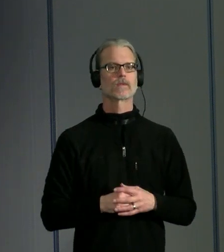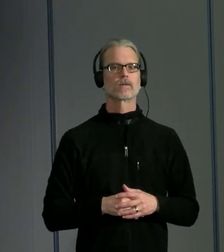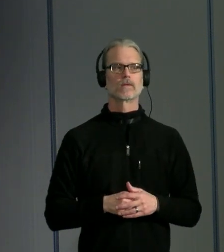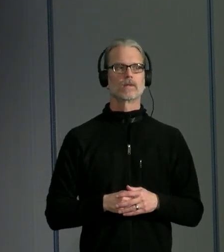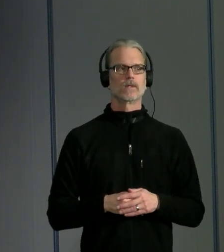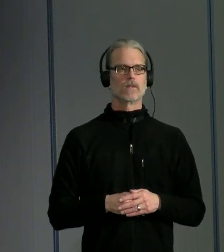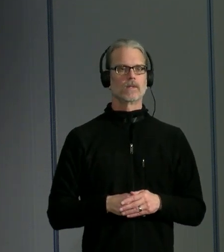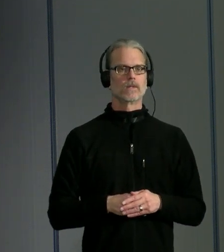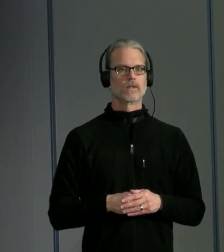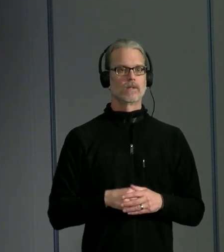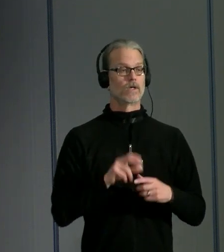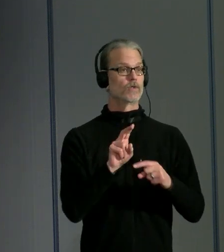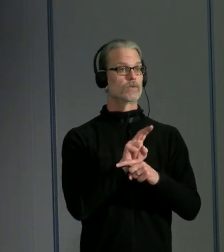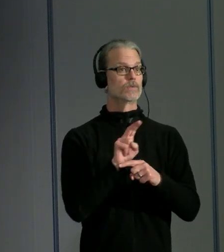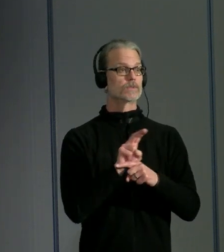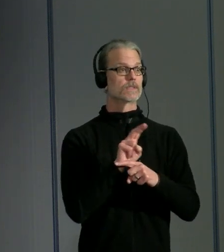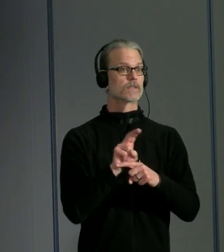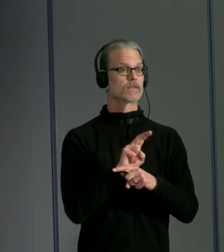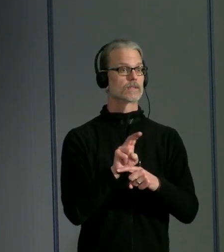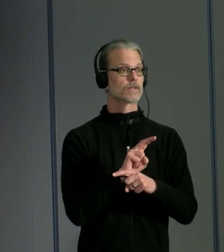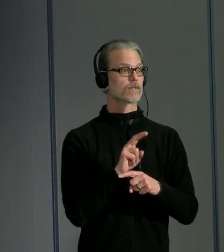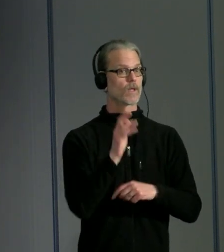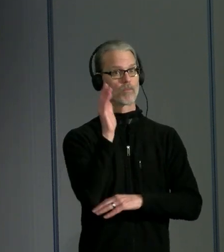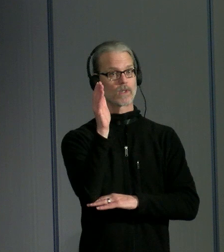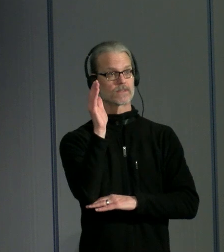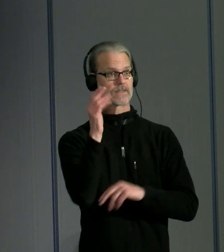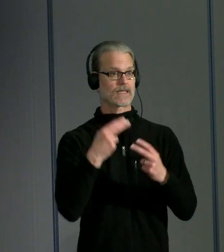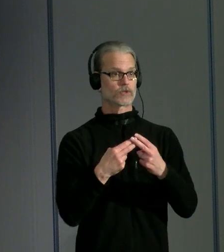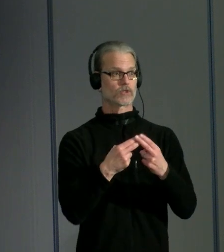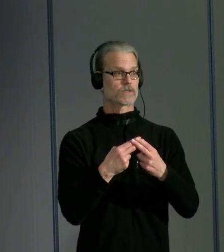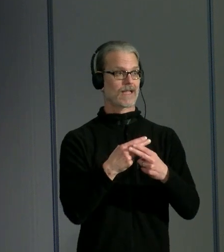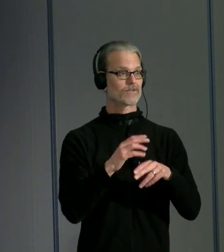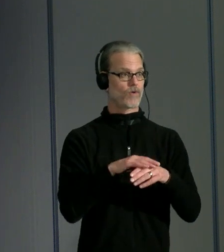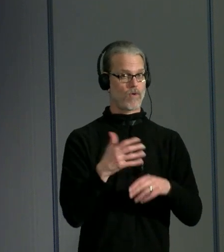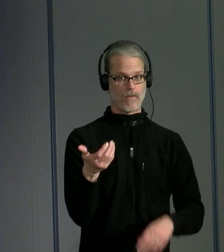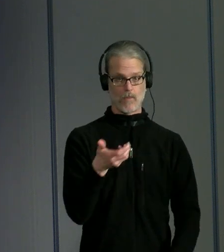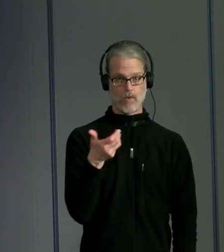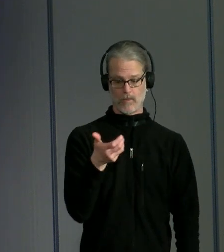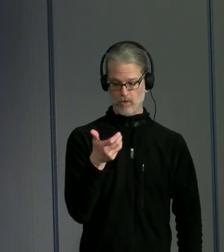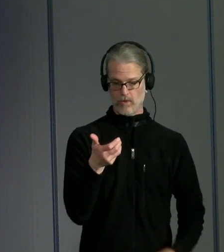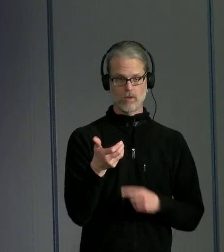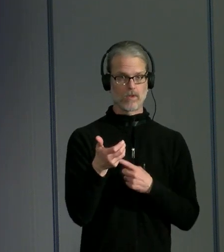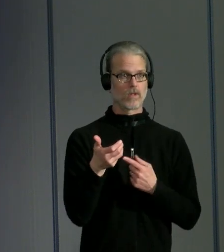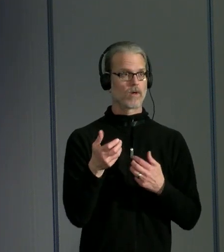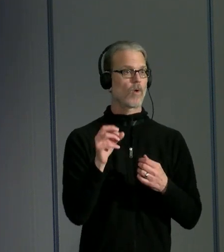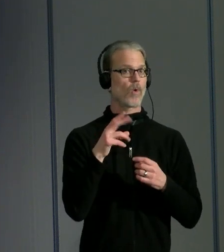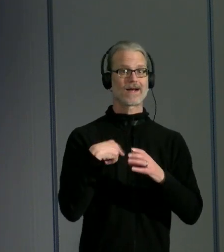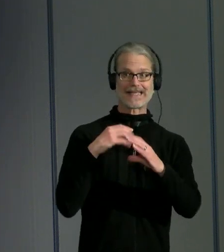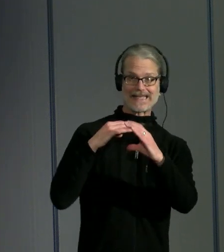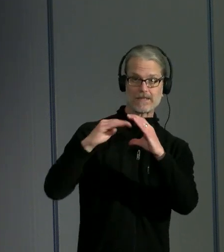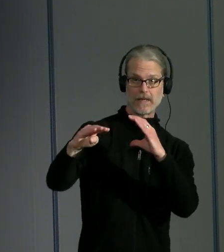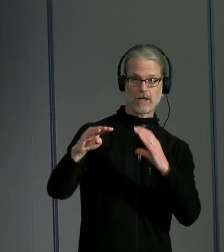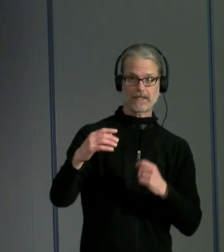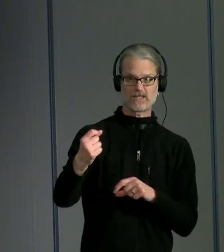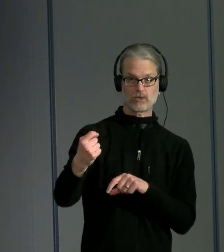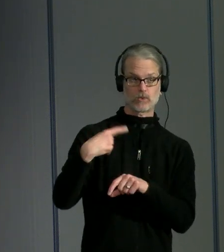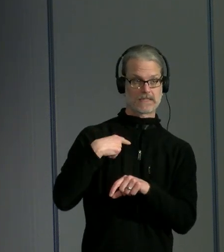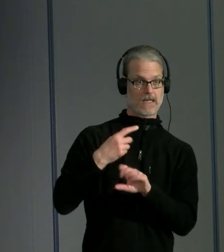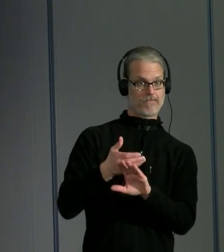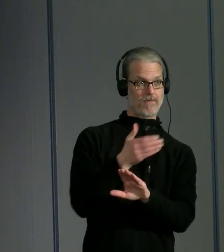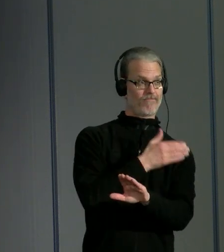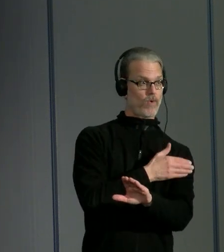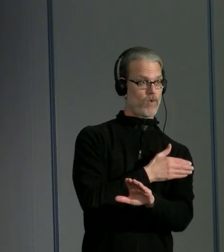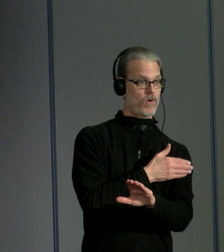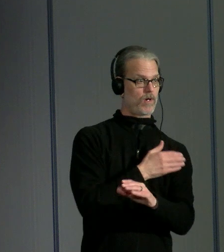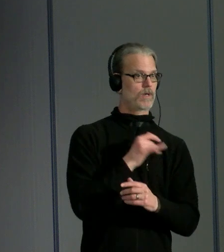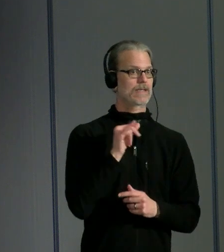include utilizing presentation slides on a mobile app or emailing to attendees beforehand, just in case they can't